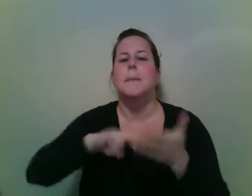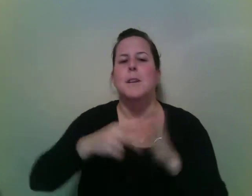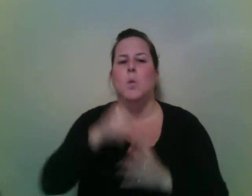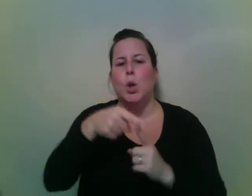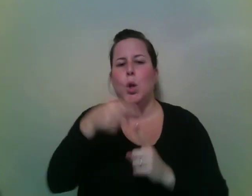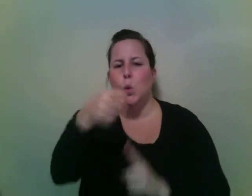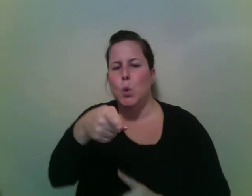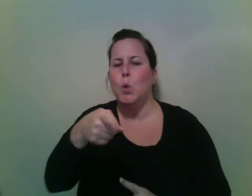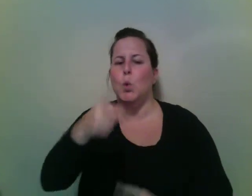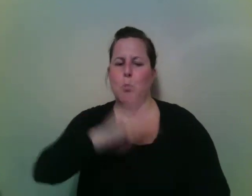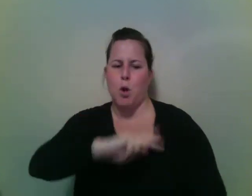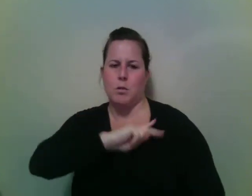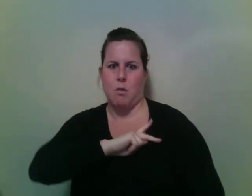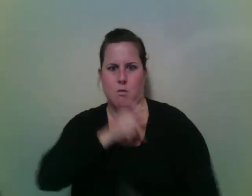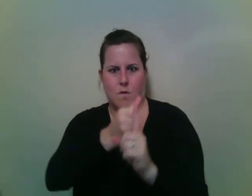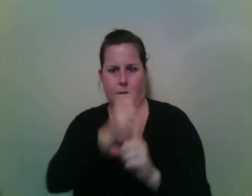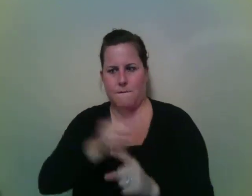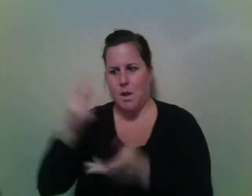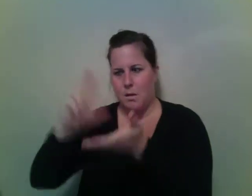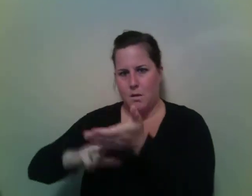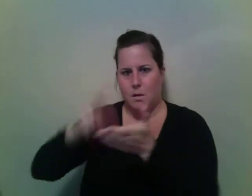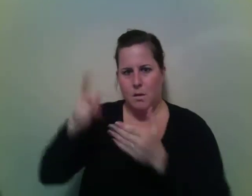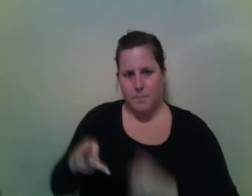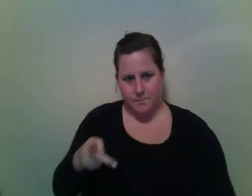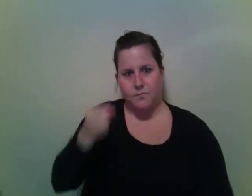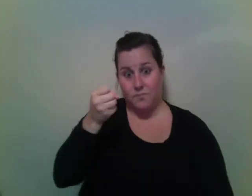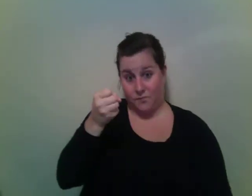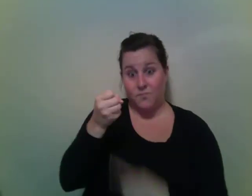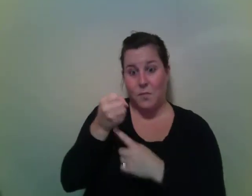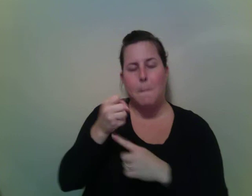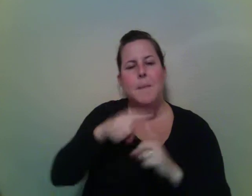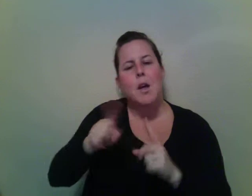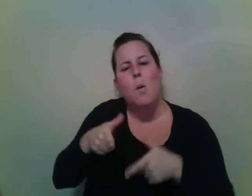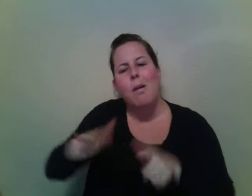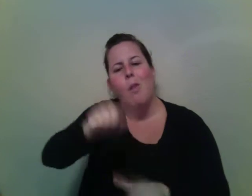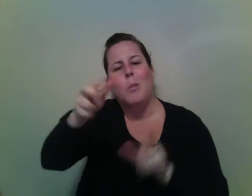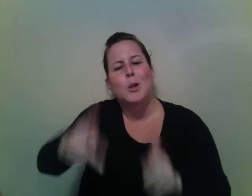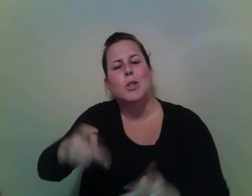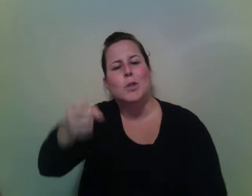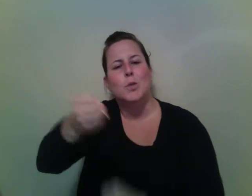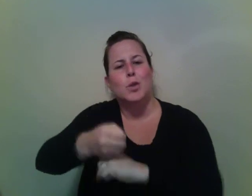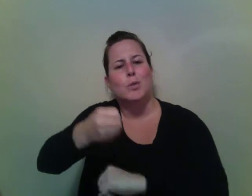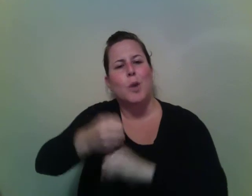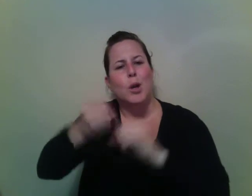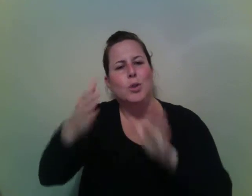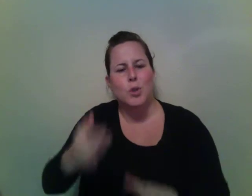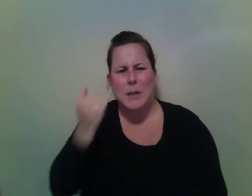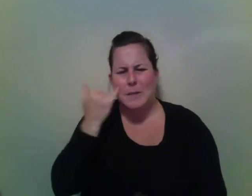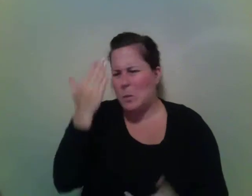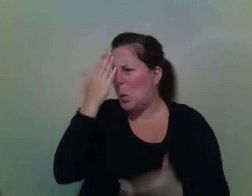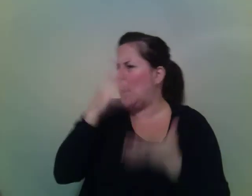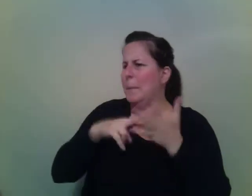but you're going to allow someone in your downline to sponsor them. In order to know what that means, you need to know the terms. Let's talk